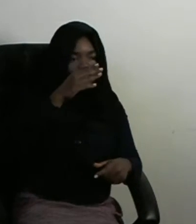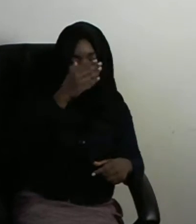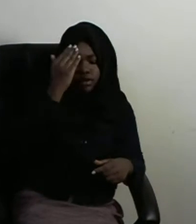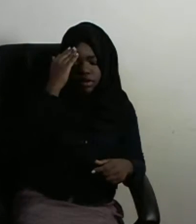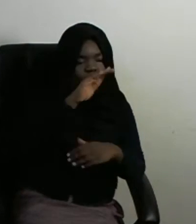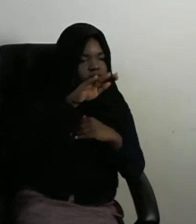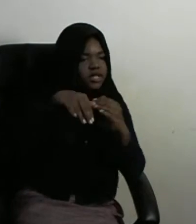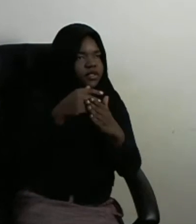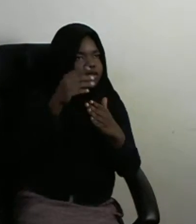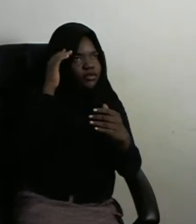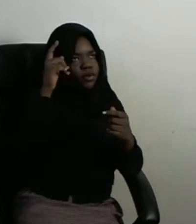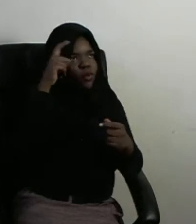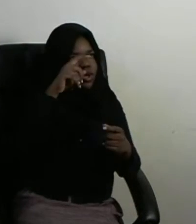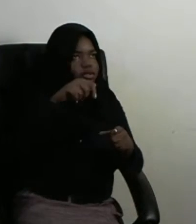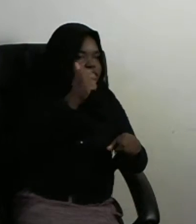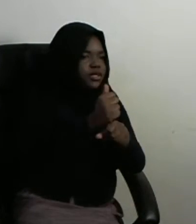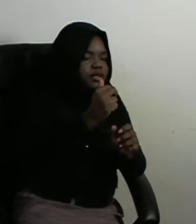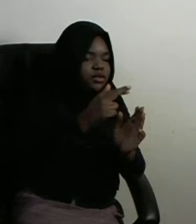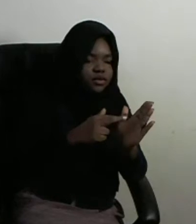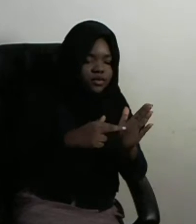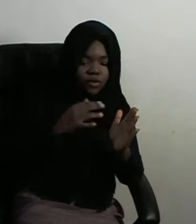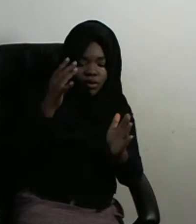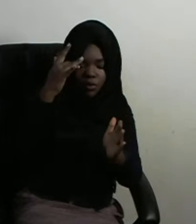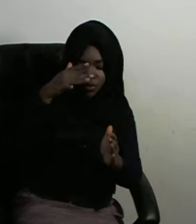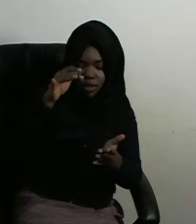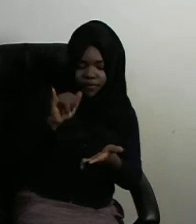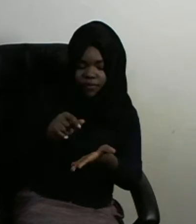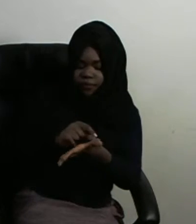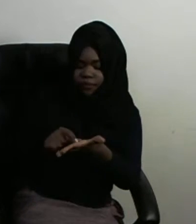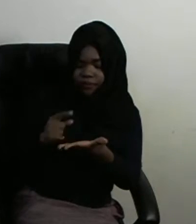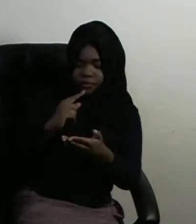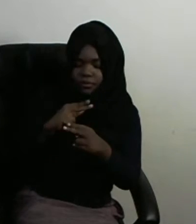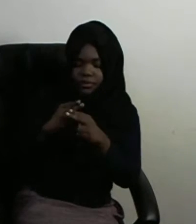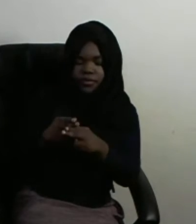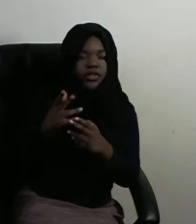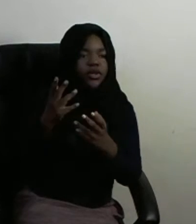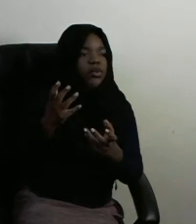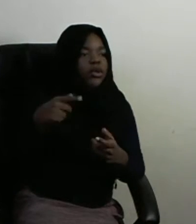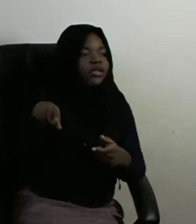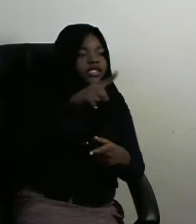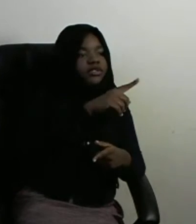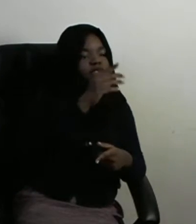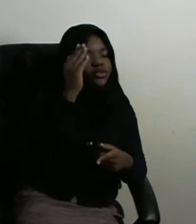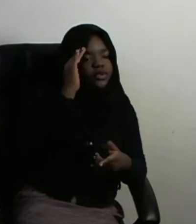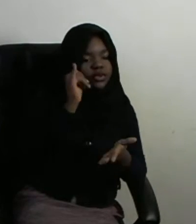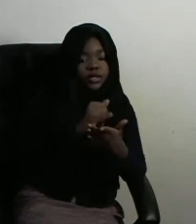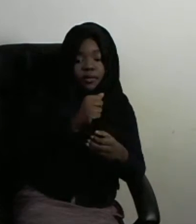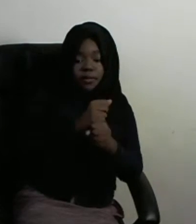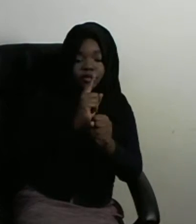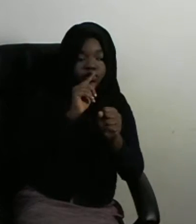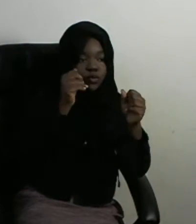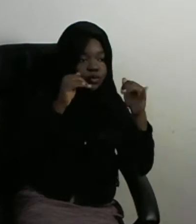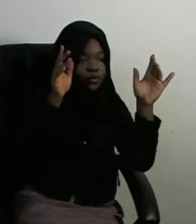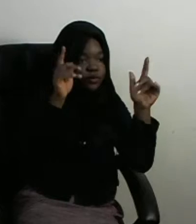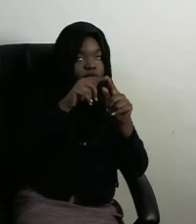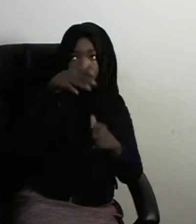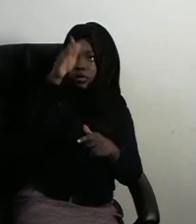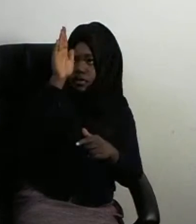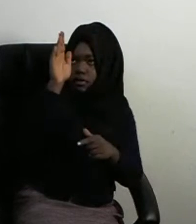divine knowledge. Why does the ayat mention this? It is to tell us, submit to